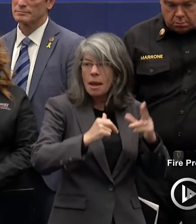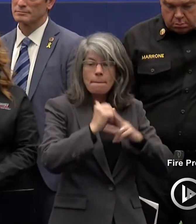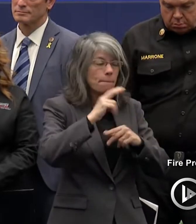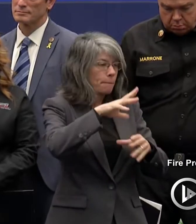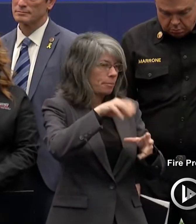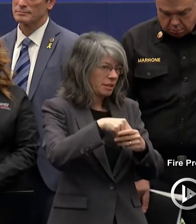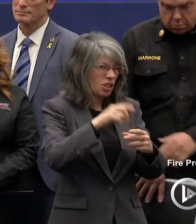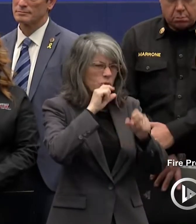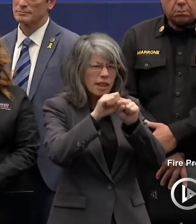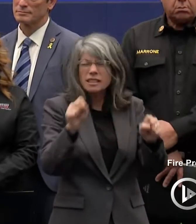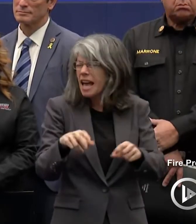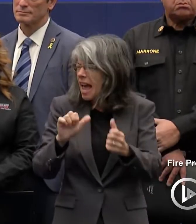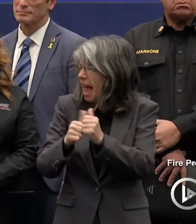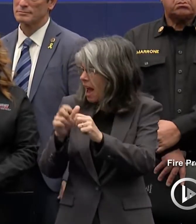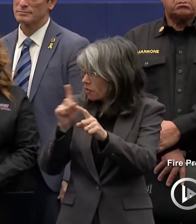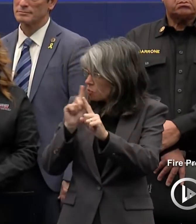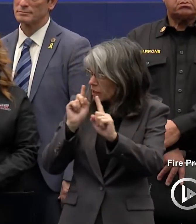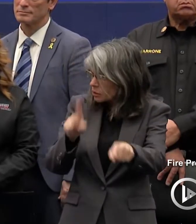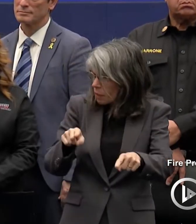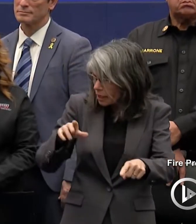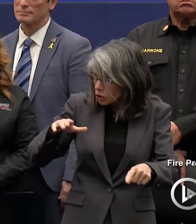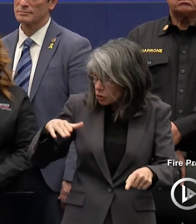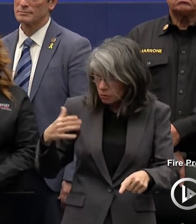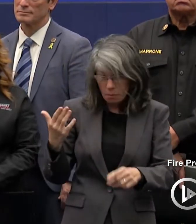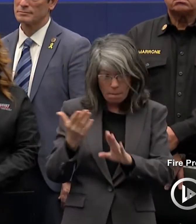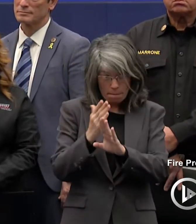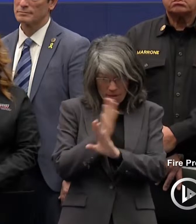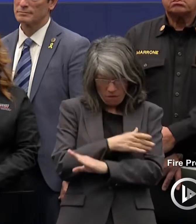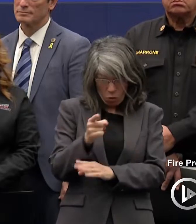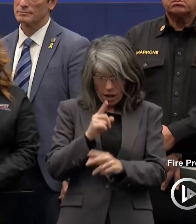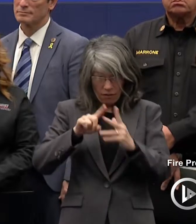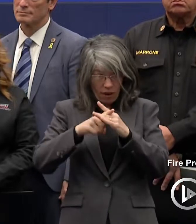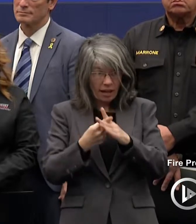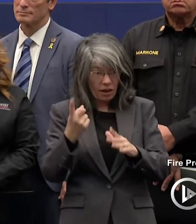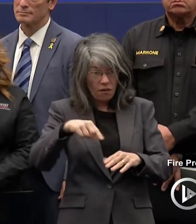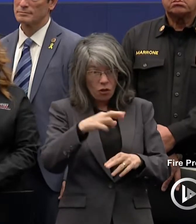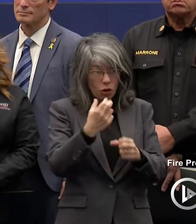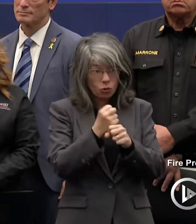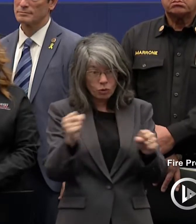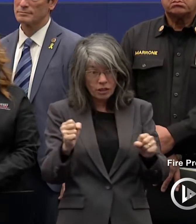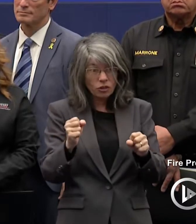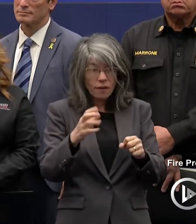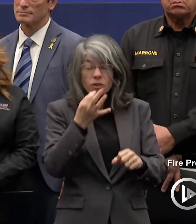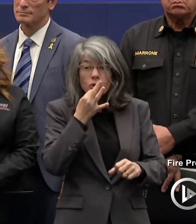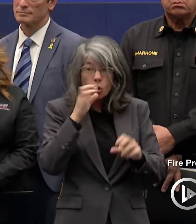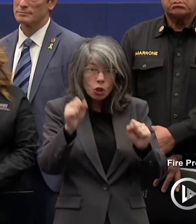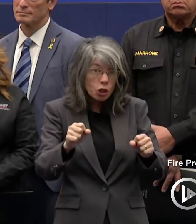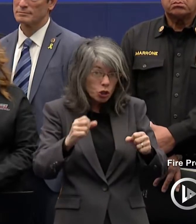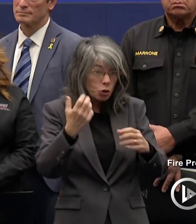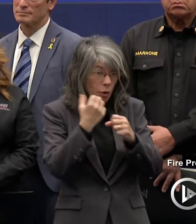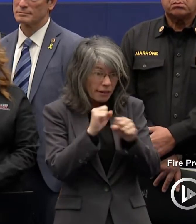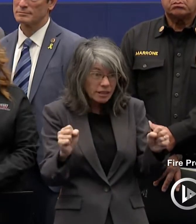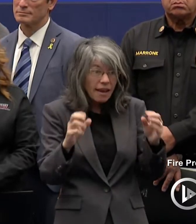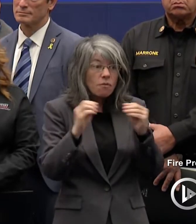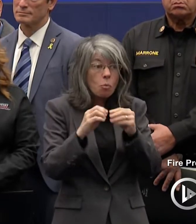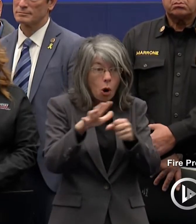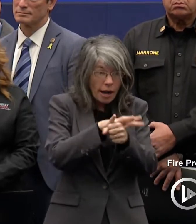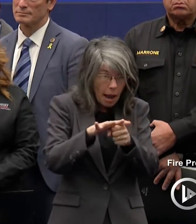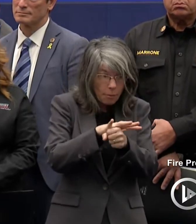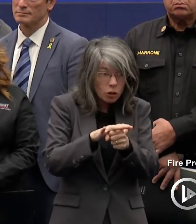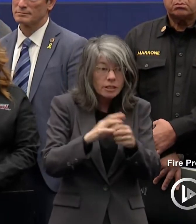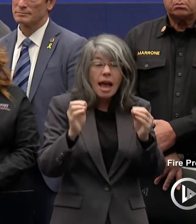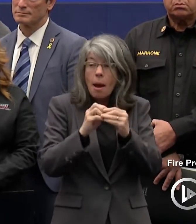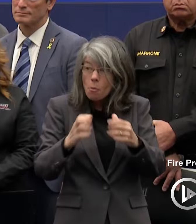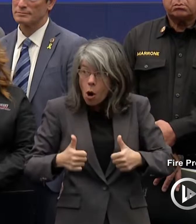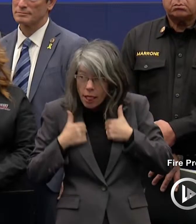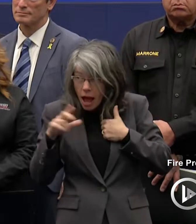system. With Had you responded sooner, had you activated those reserves sooner, could you have saved more neighborhoods and